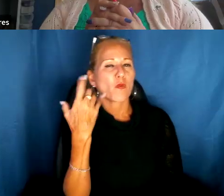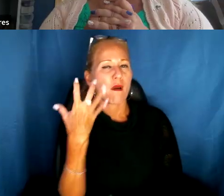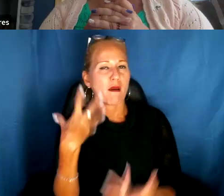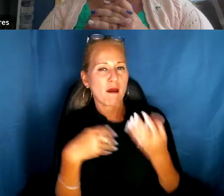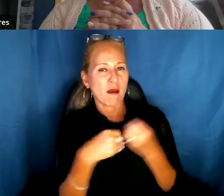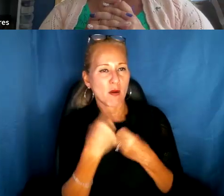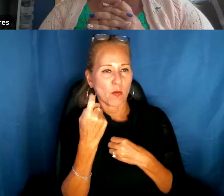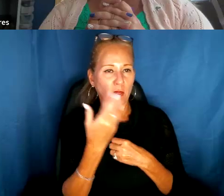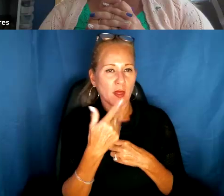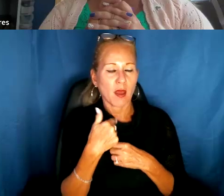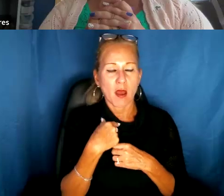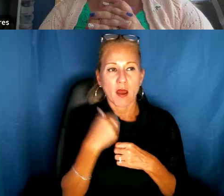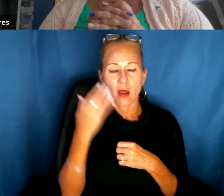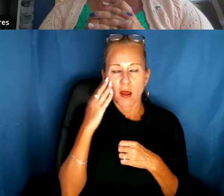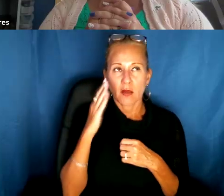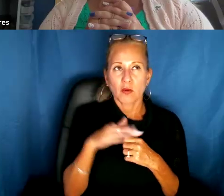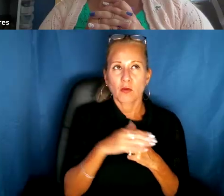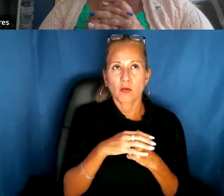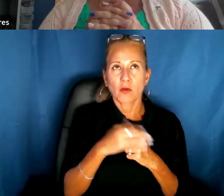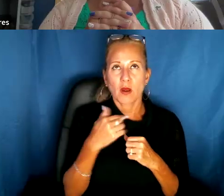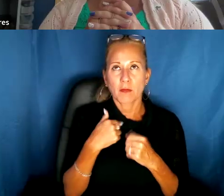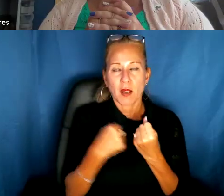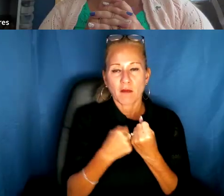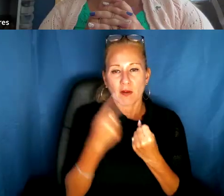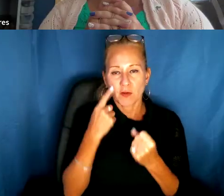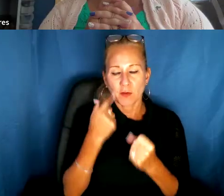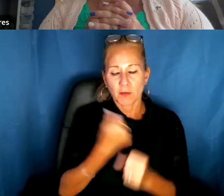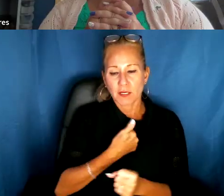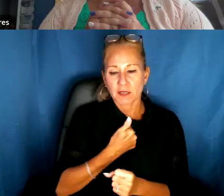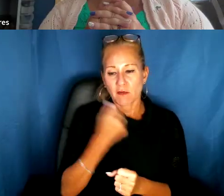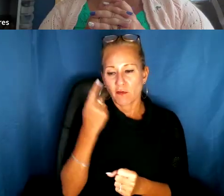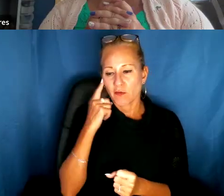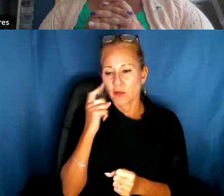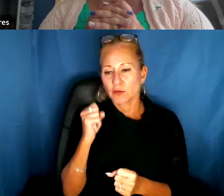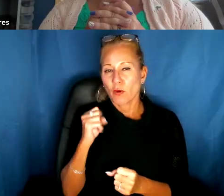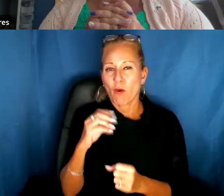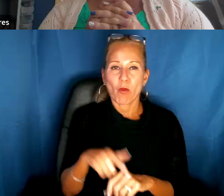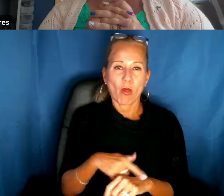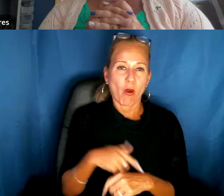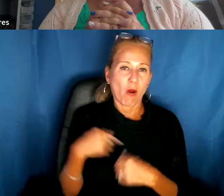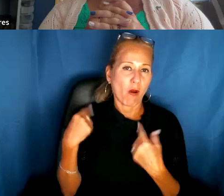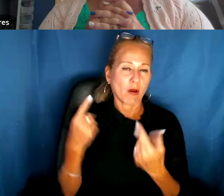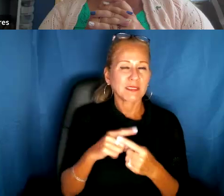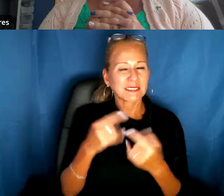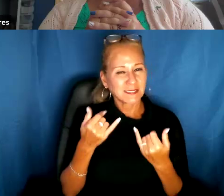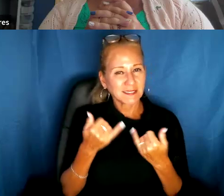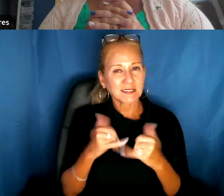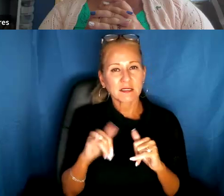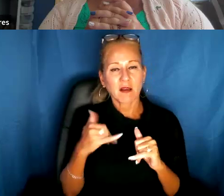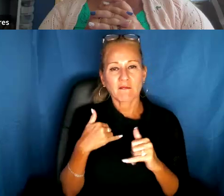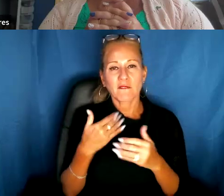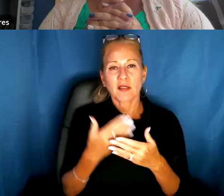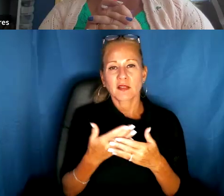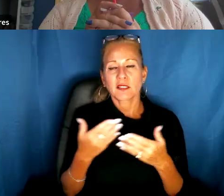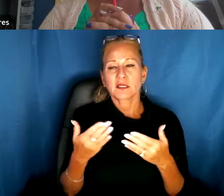know that, I've been advocating for myself for so very long, but there are still things